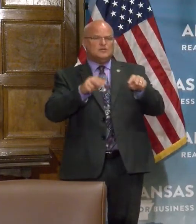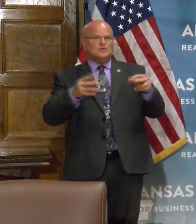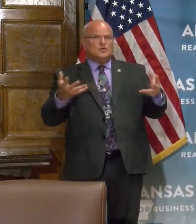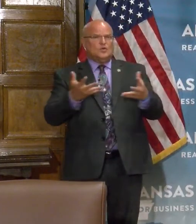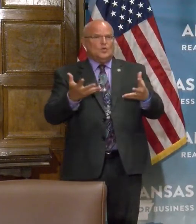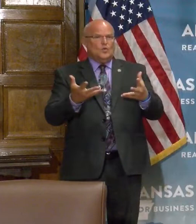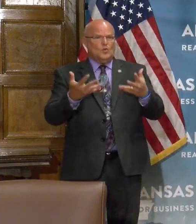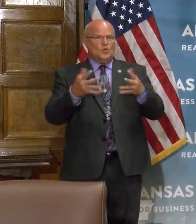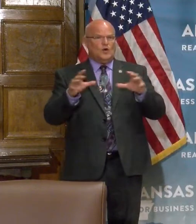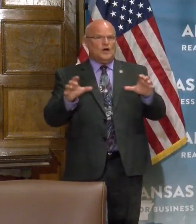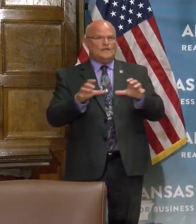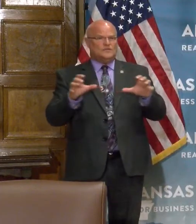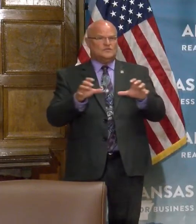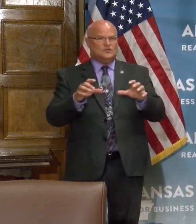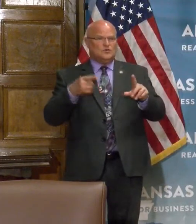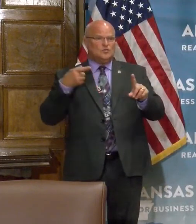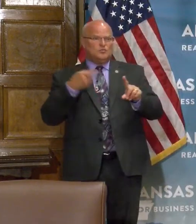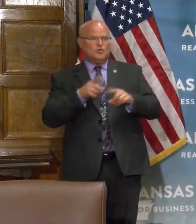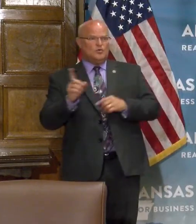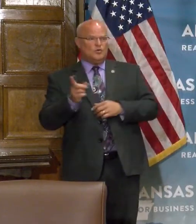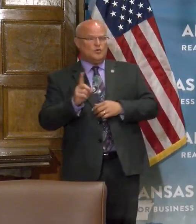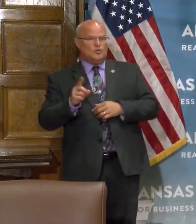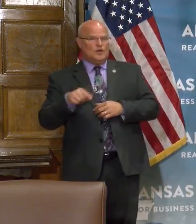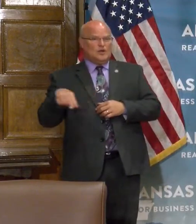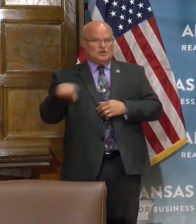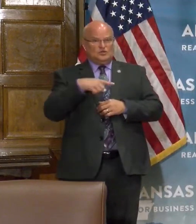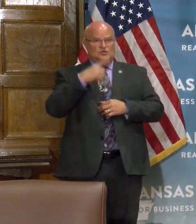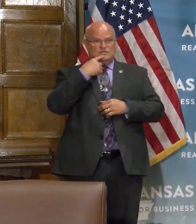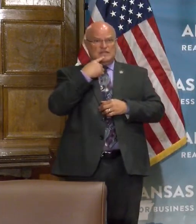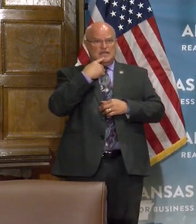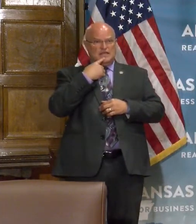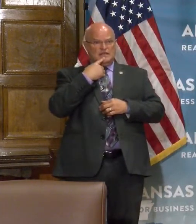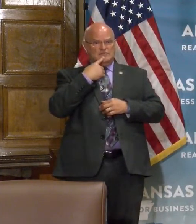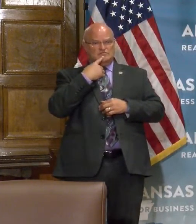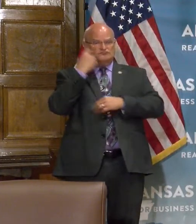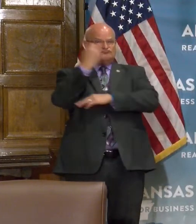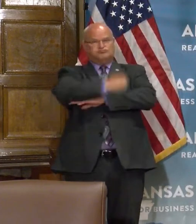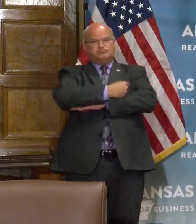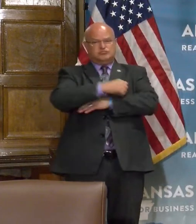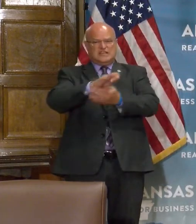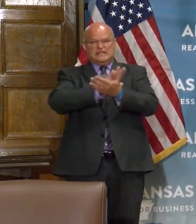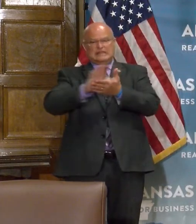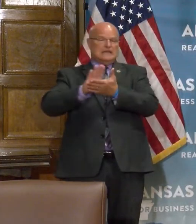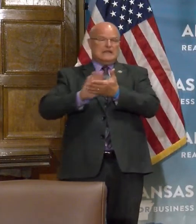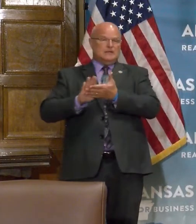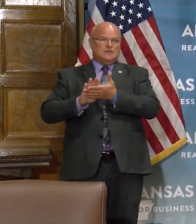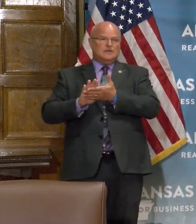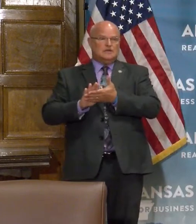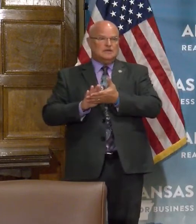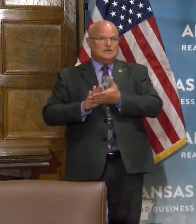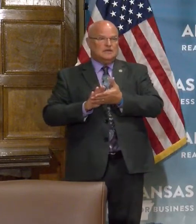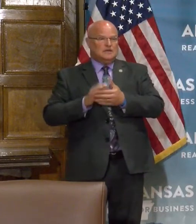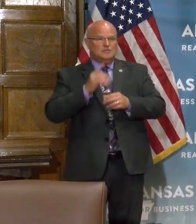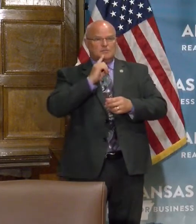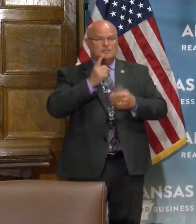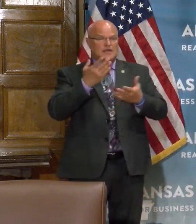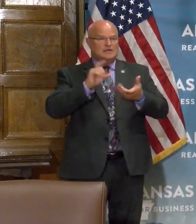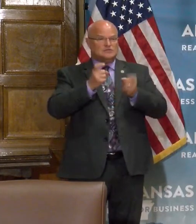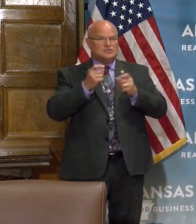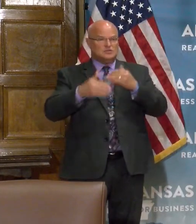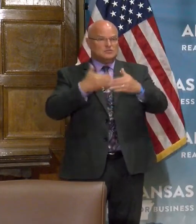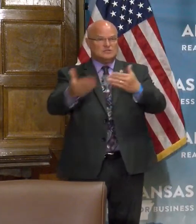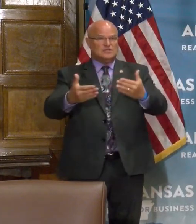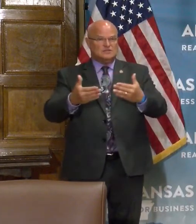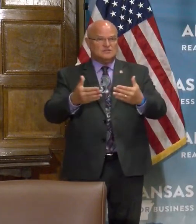what they're doing, or is there even a point where you guys come in and say, like, shut it down, clean it up, maybe change your procedures